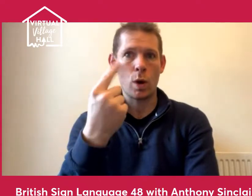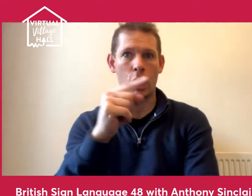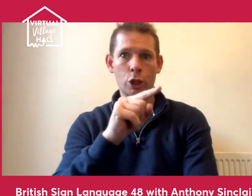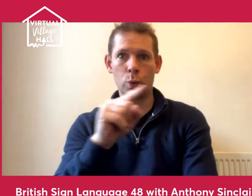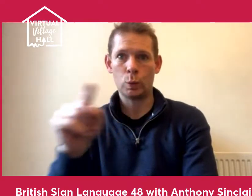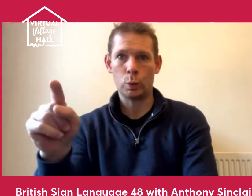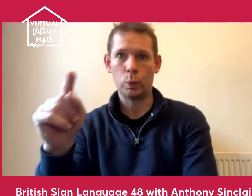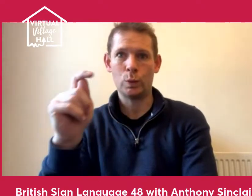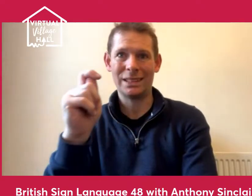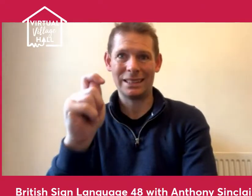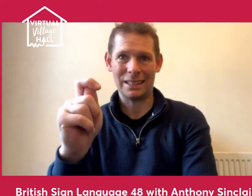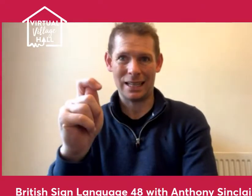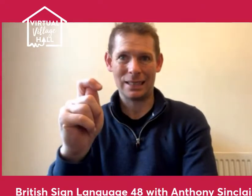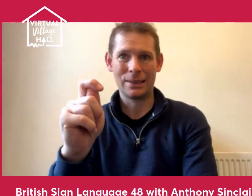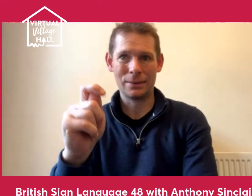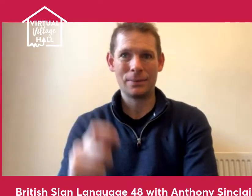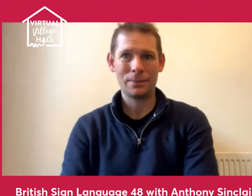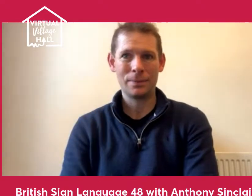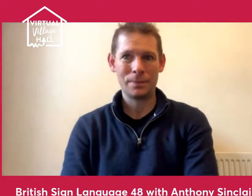Okay, so let's go 1 to 10.